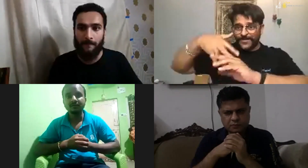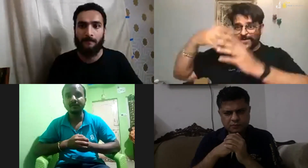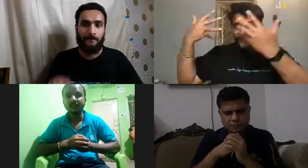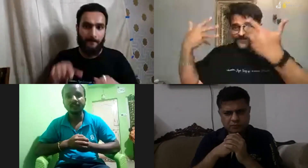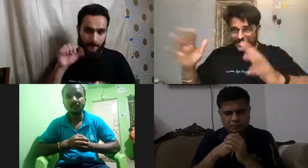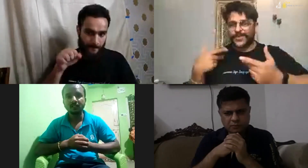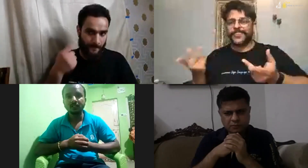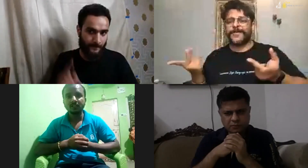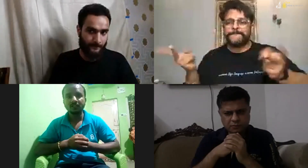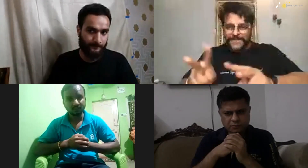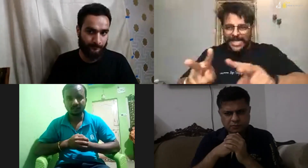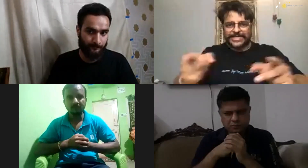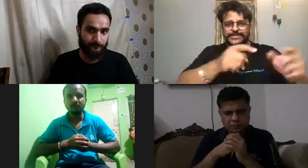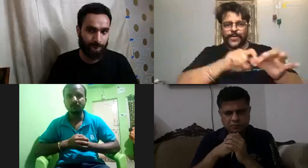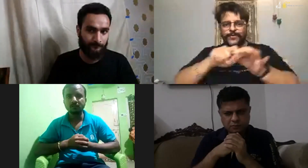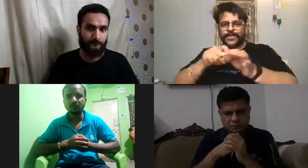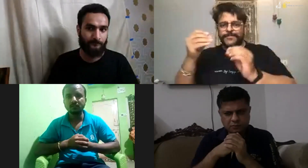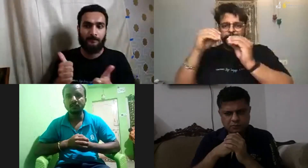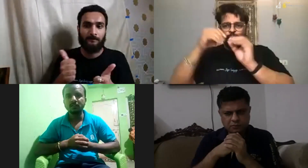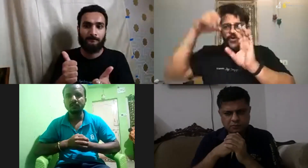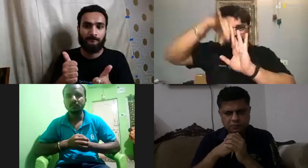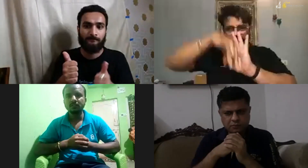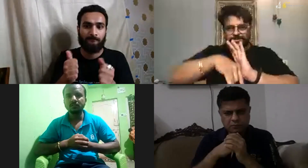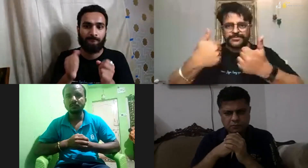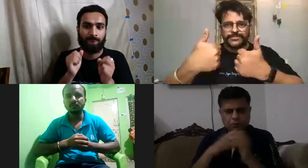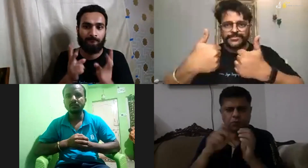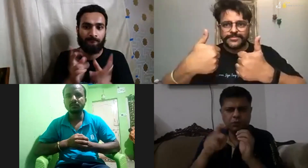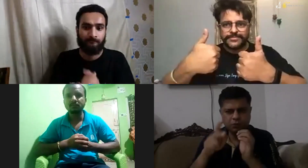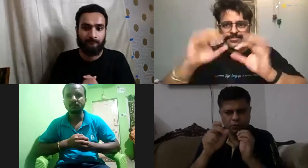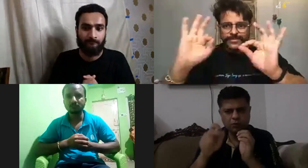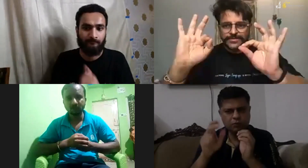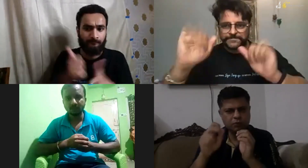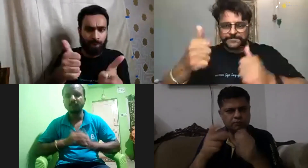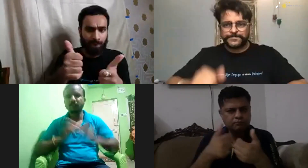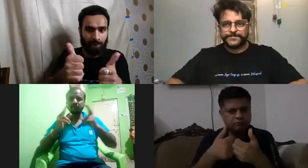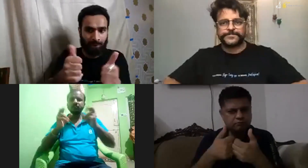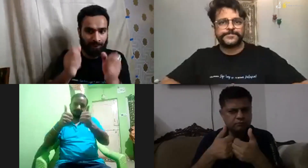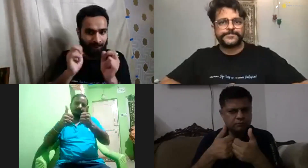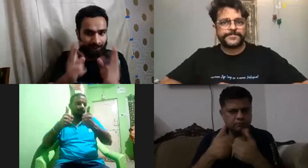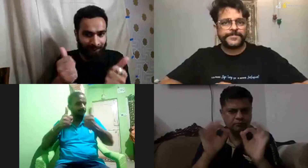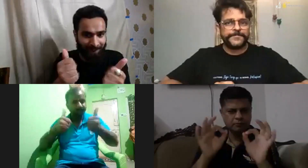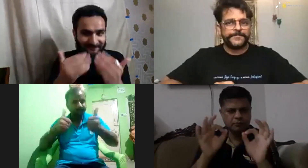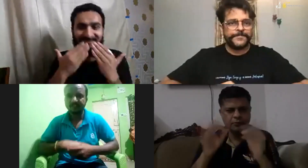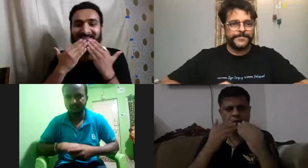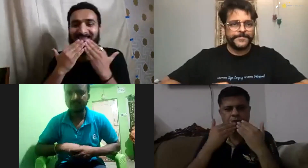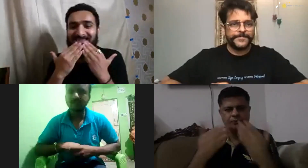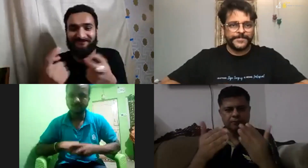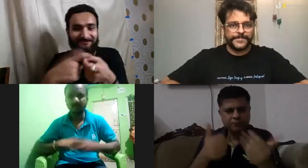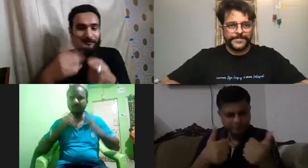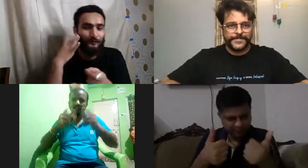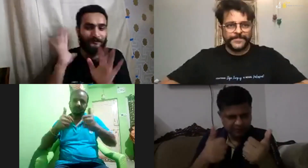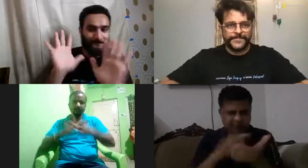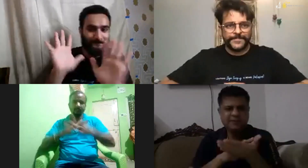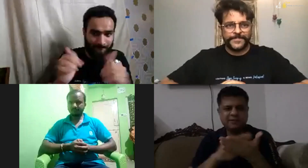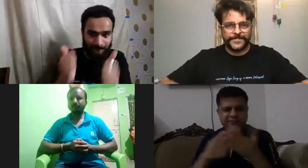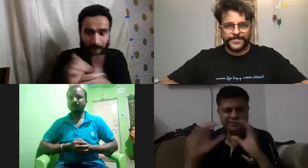have the other two intros done, and then we'll come back to you for more questions, in-depth questions. All right? Okay. Sure.